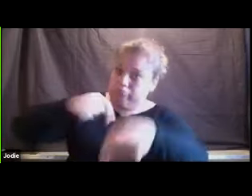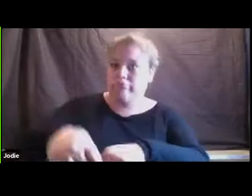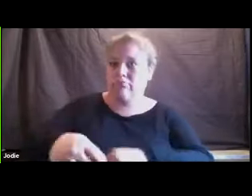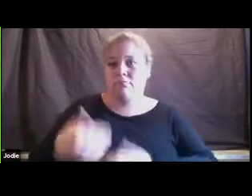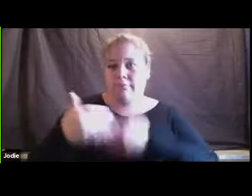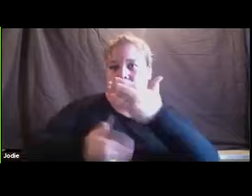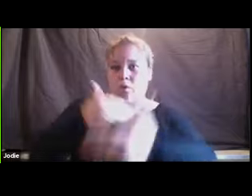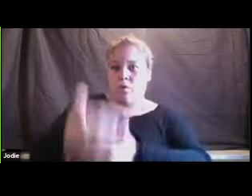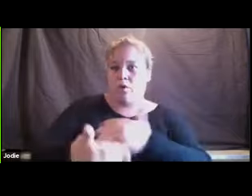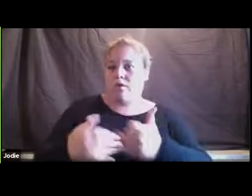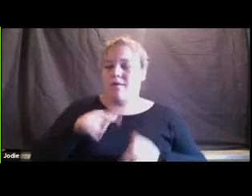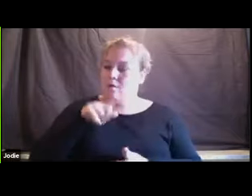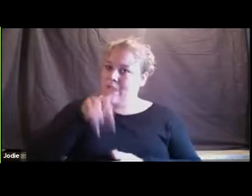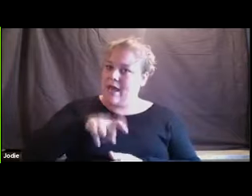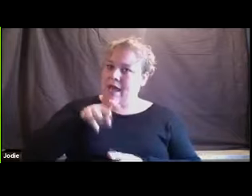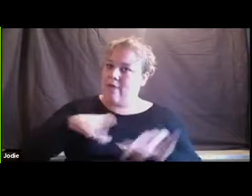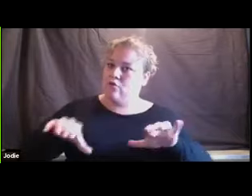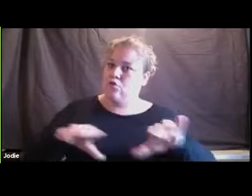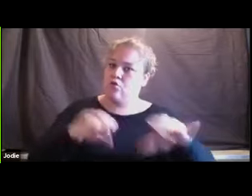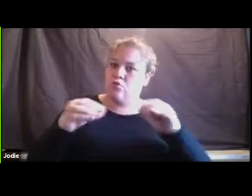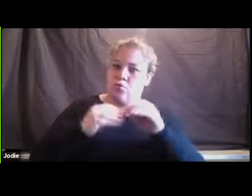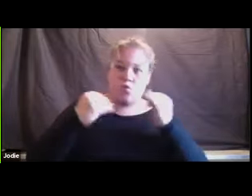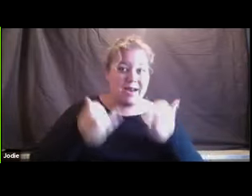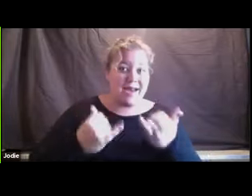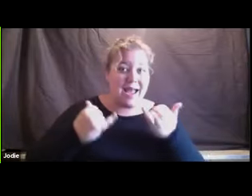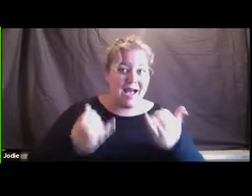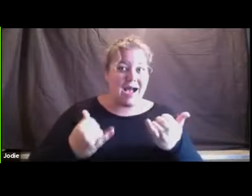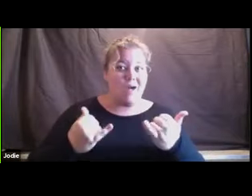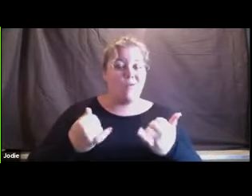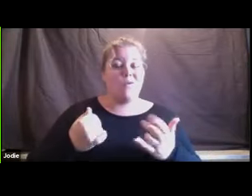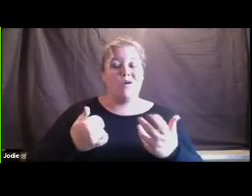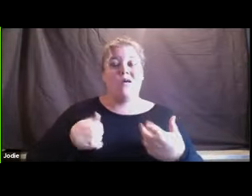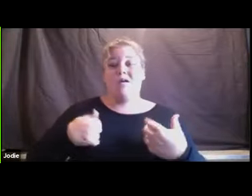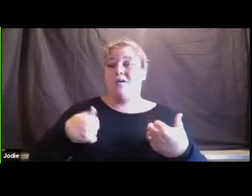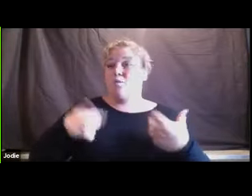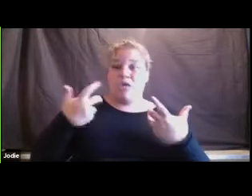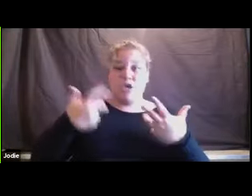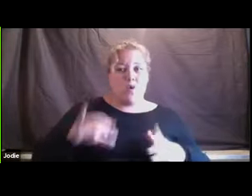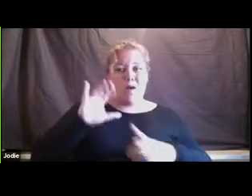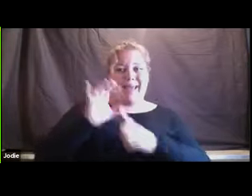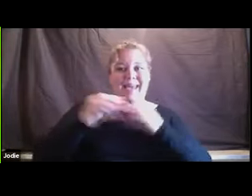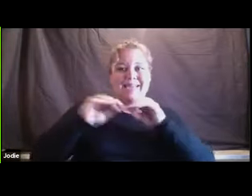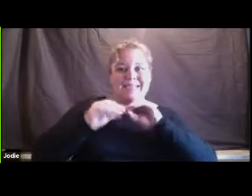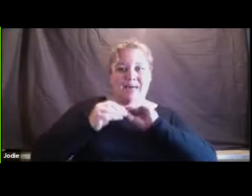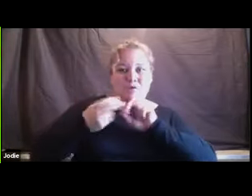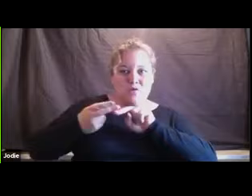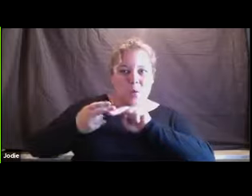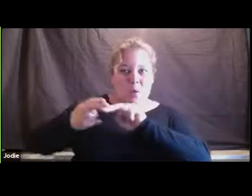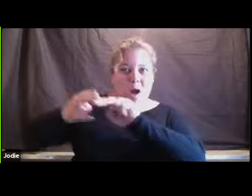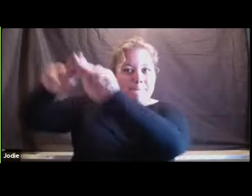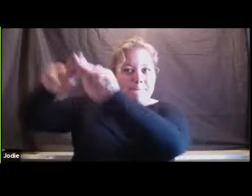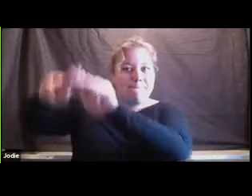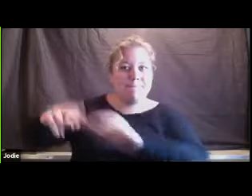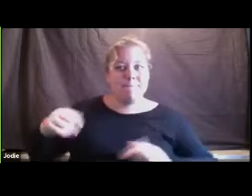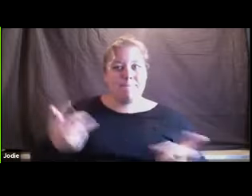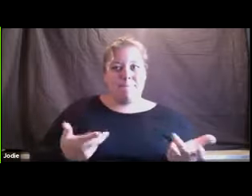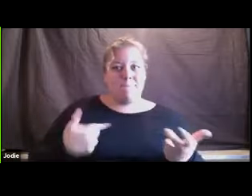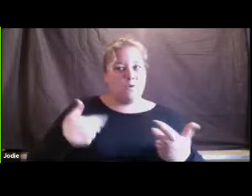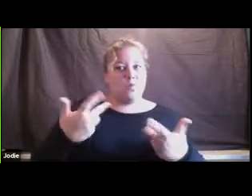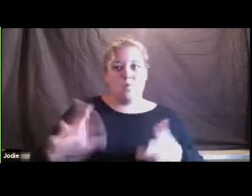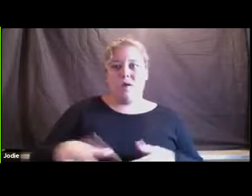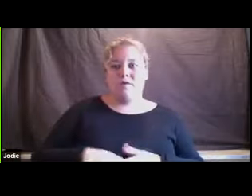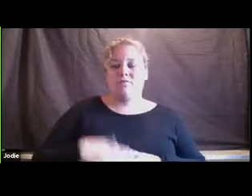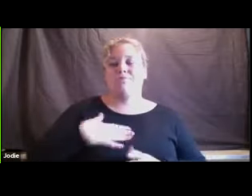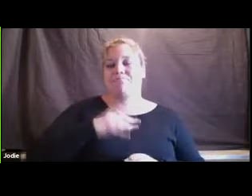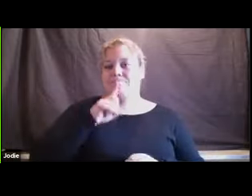we have to do more now in order to see case numbers not continue to go up in big chunks. So I urge